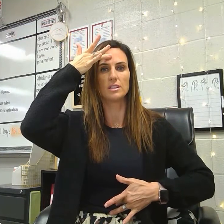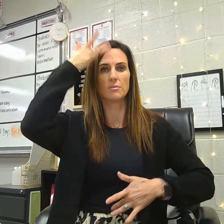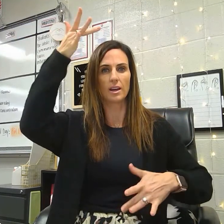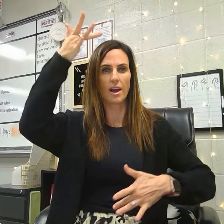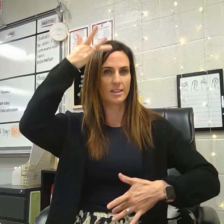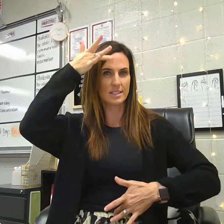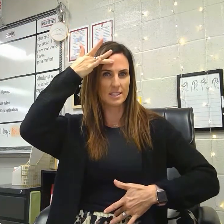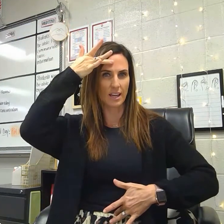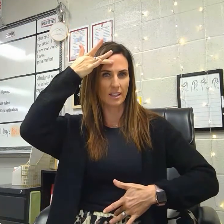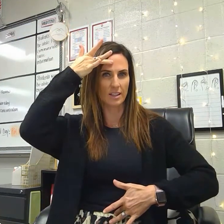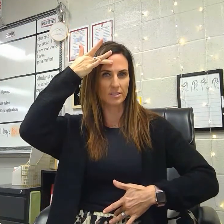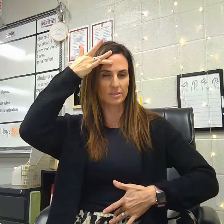stomach. Sick.